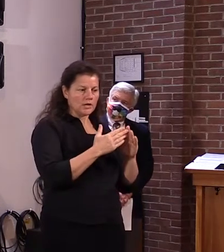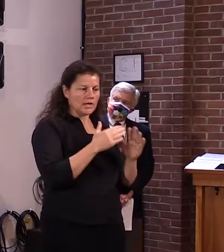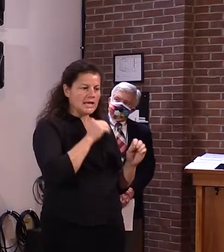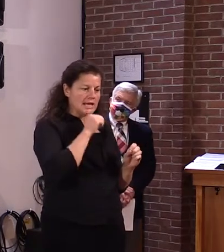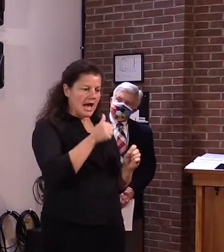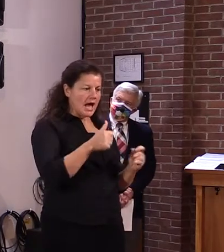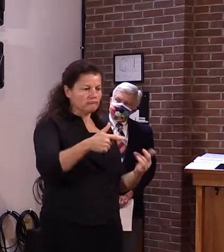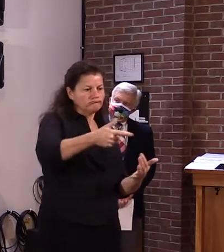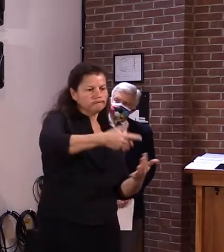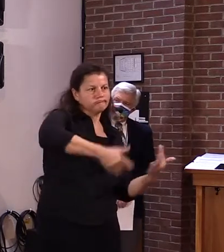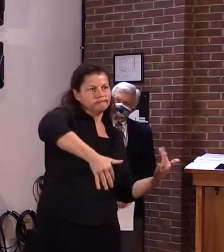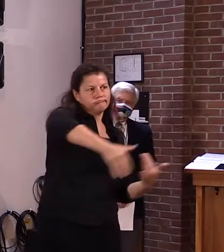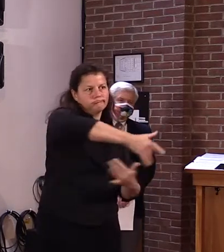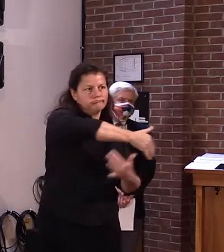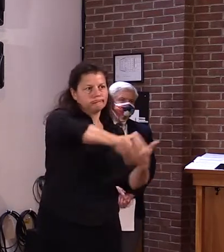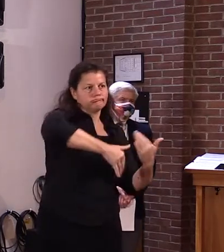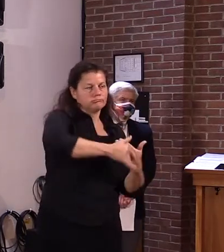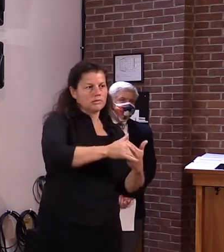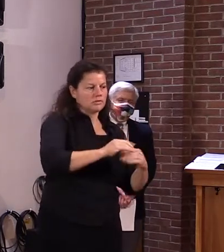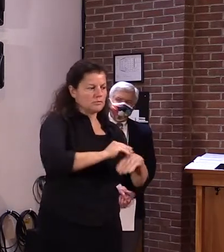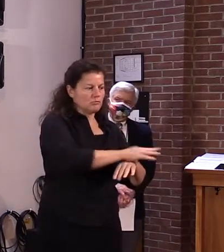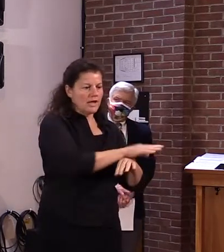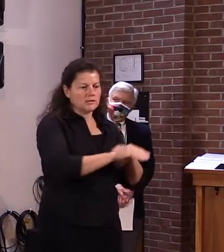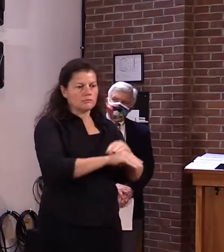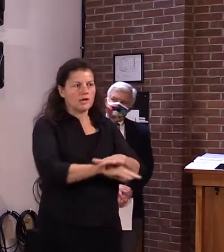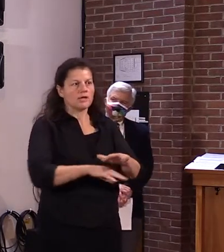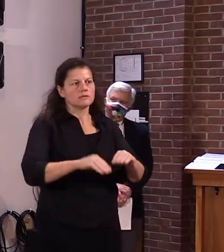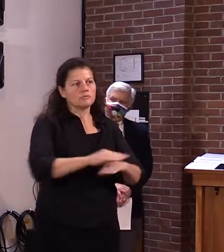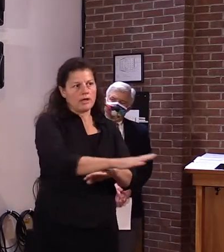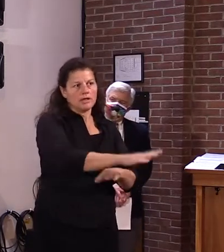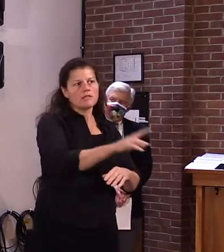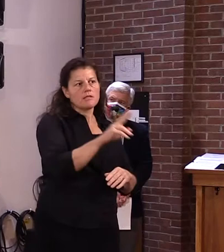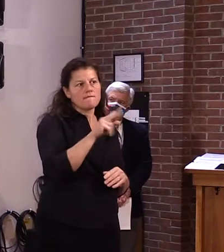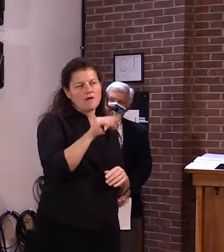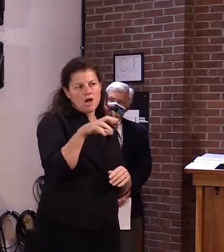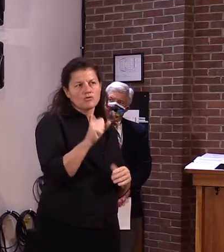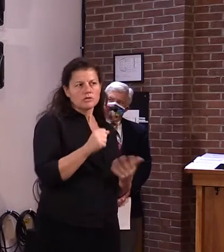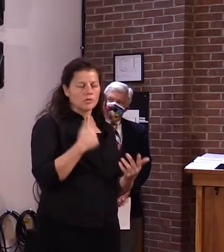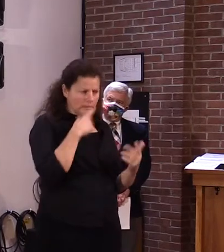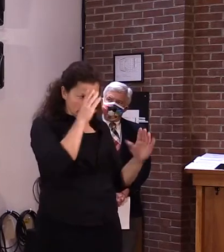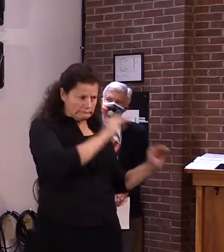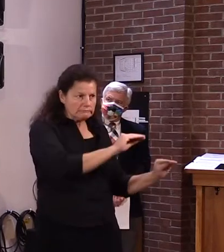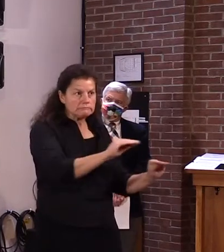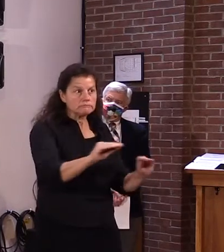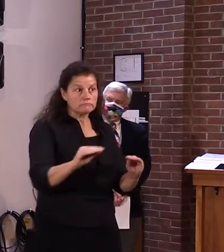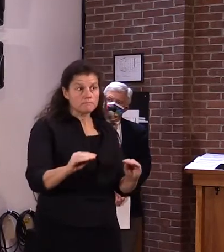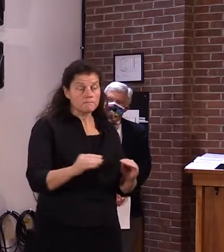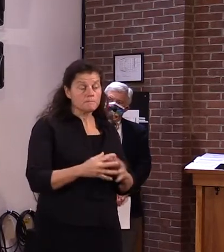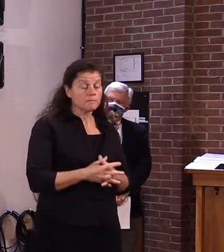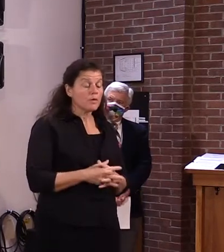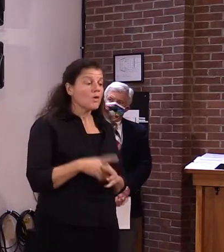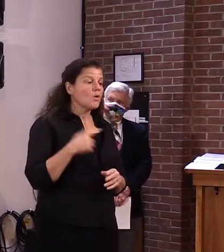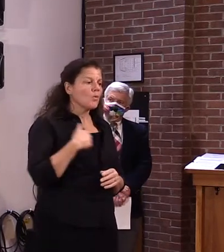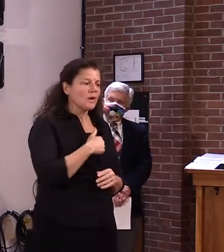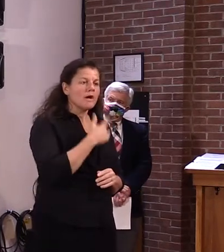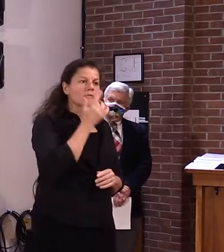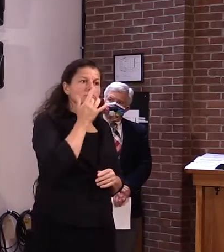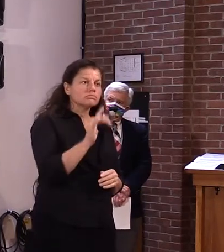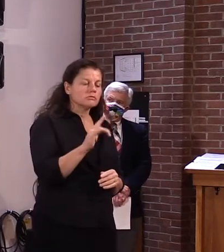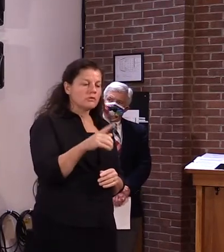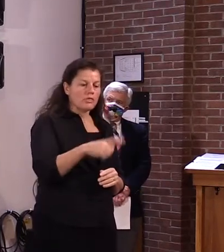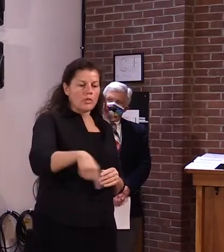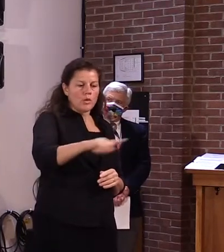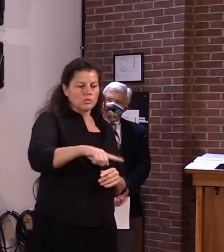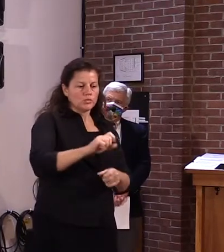intersecting in ways that would allow virus to spread from one to another. We're very fortunate. These